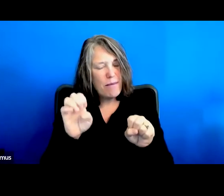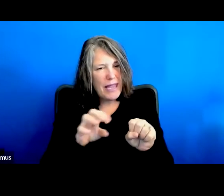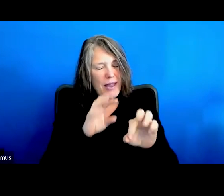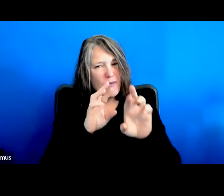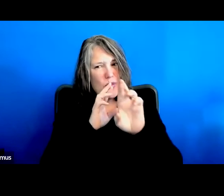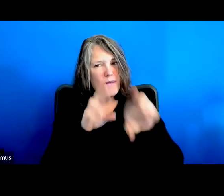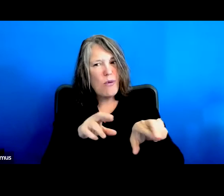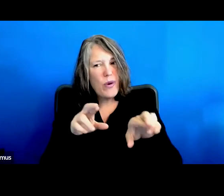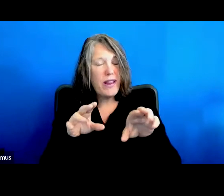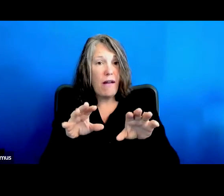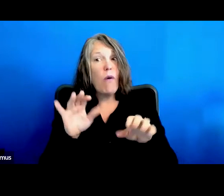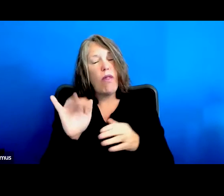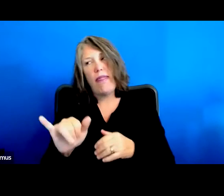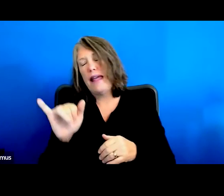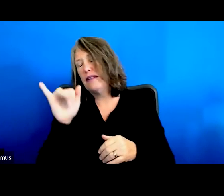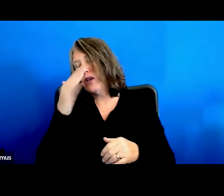question. And